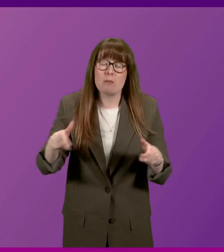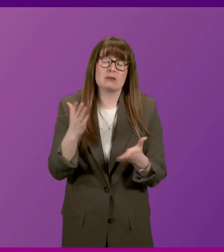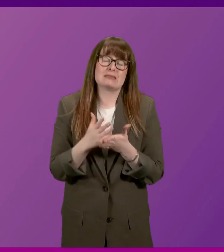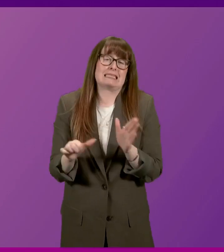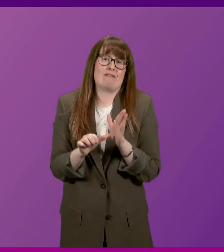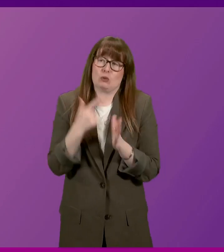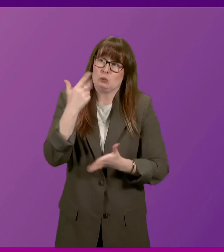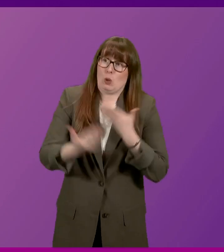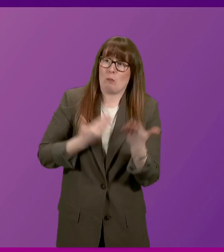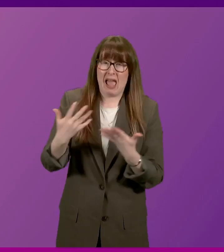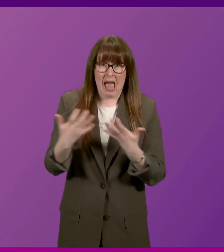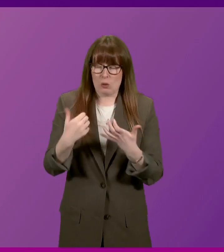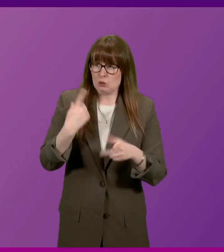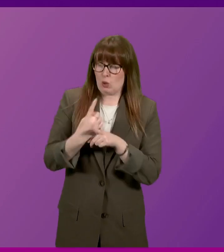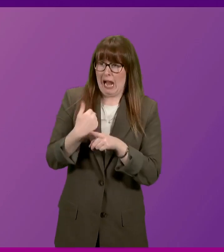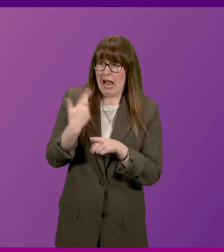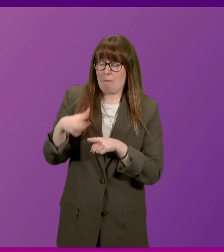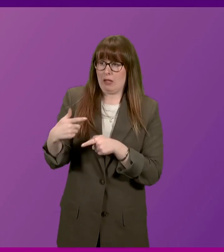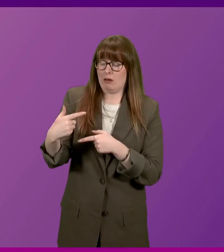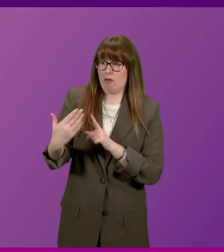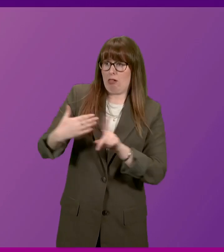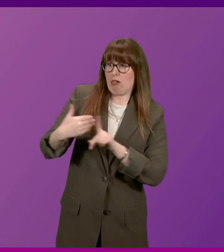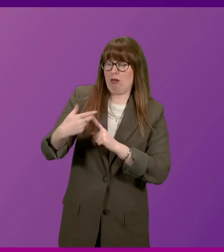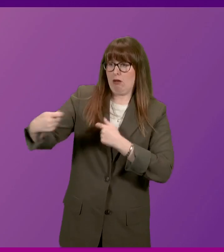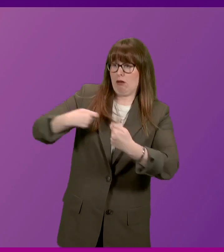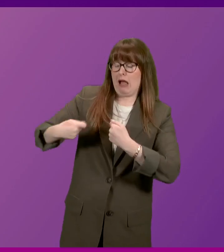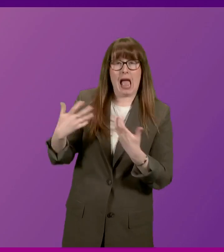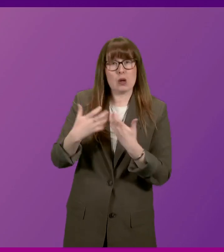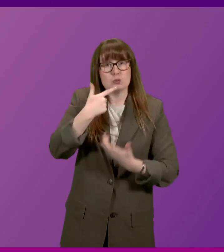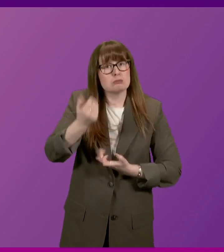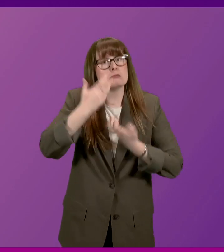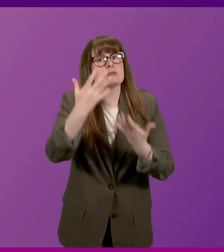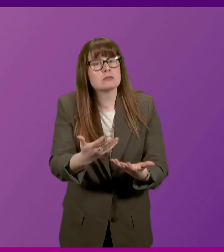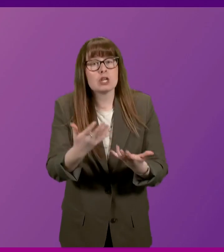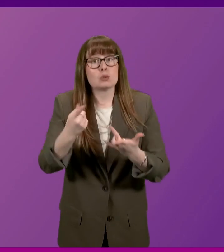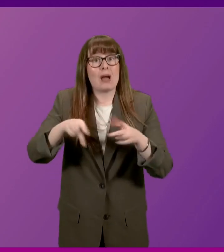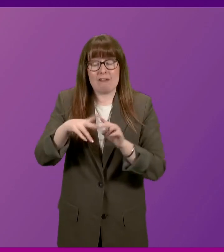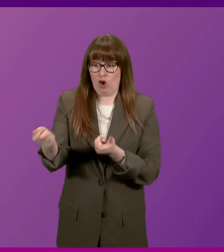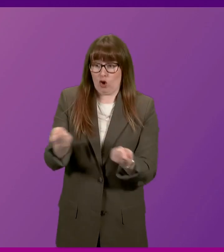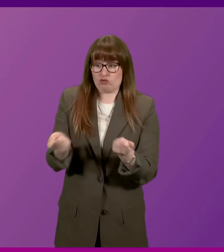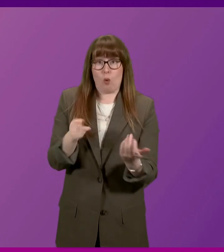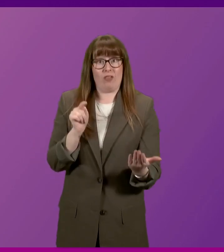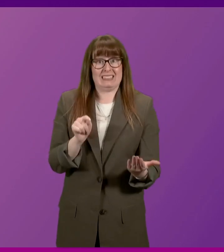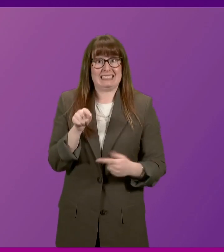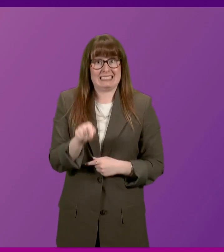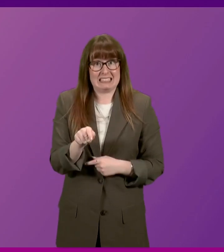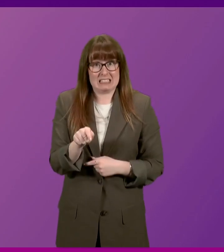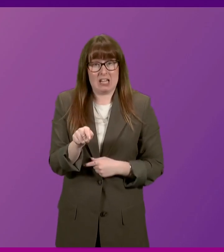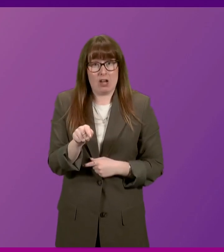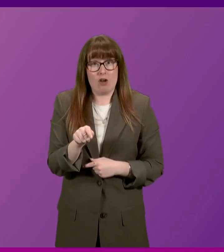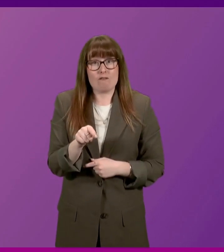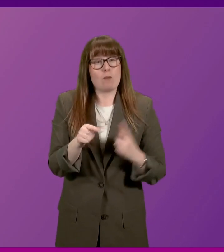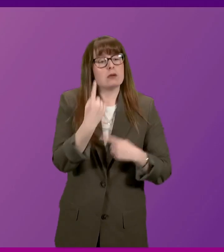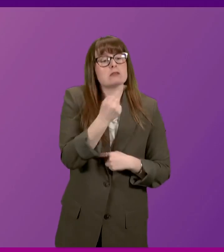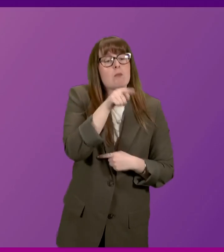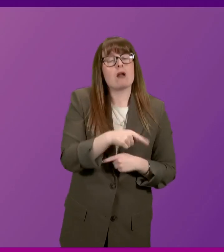How do you talk about being manipulated, coerced, controlled? Now, if that coercion and control is actually by somebody who's